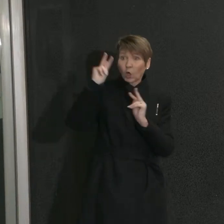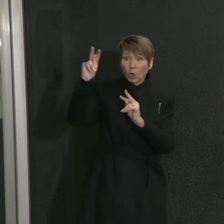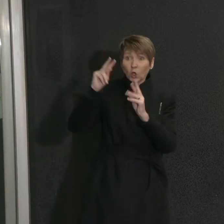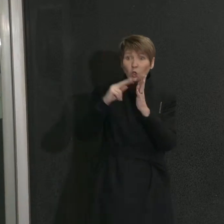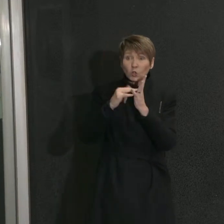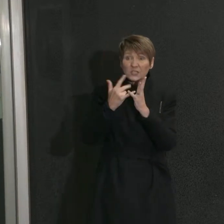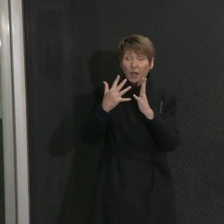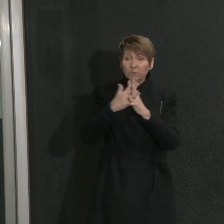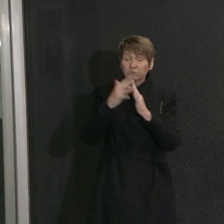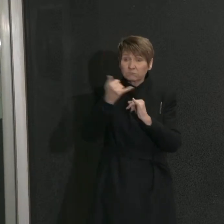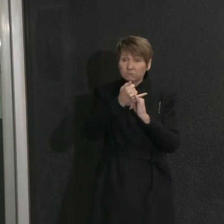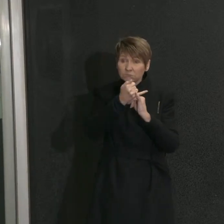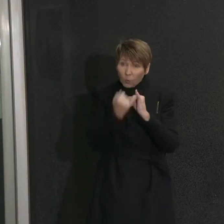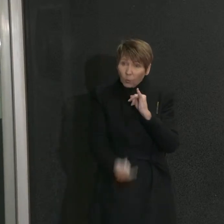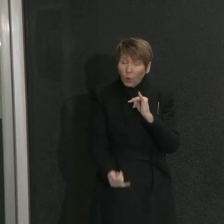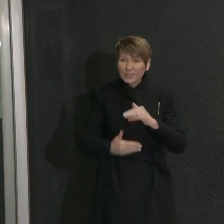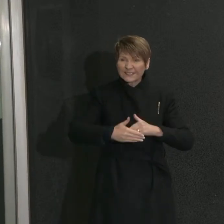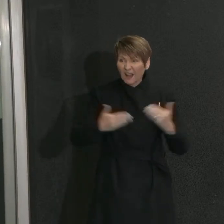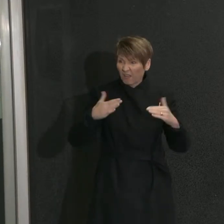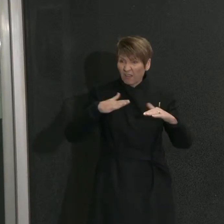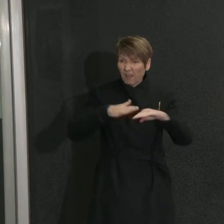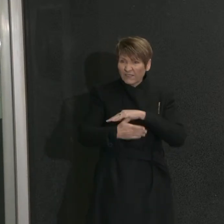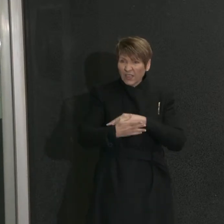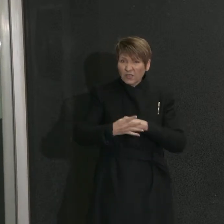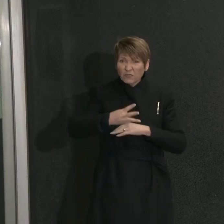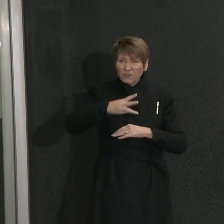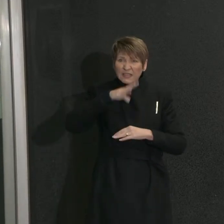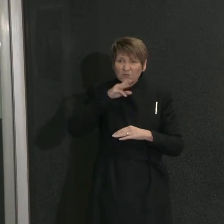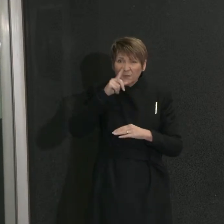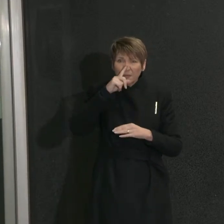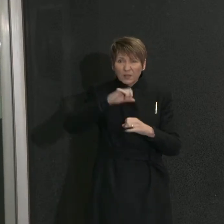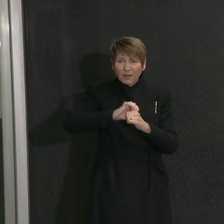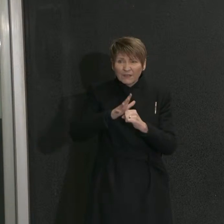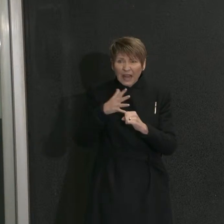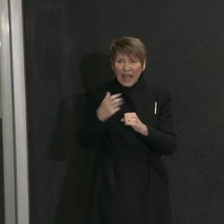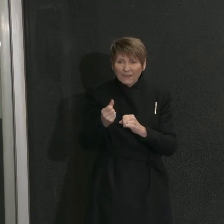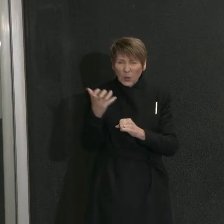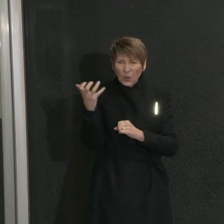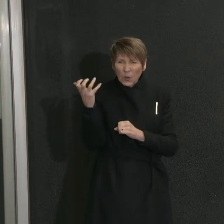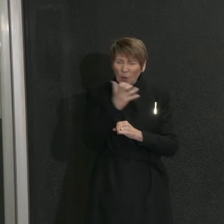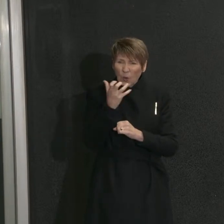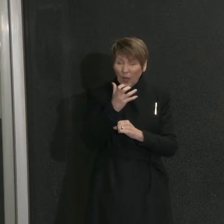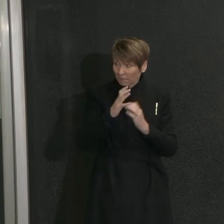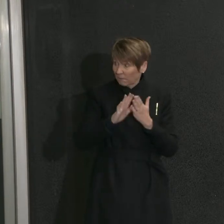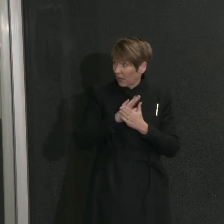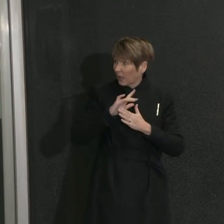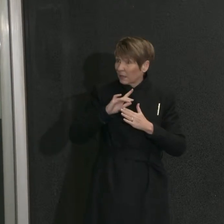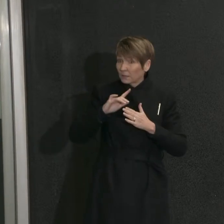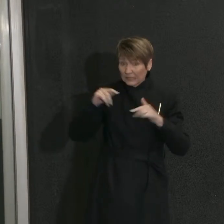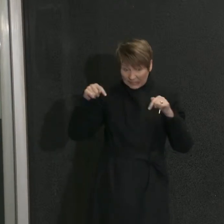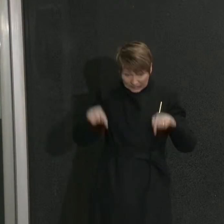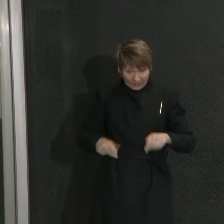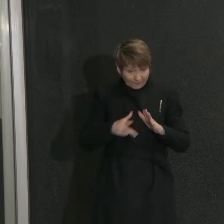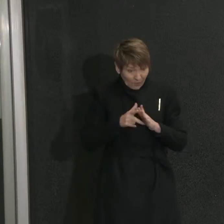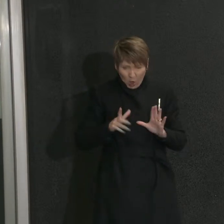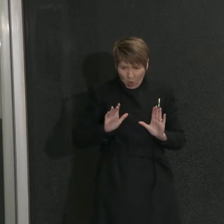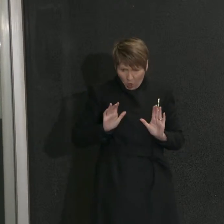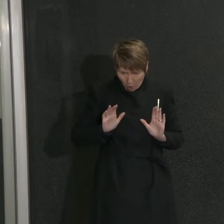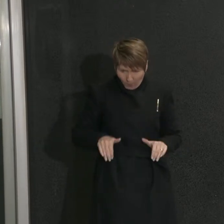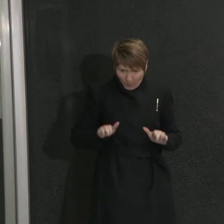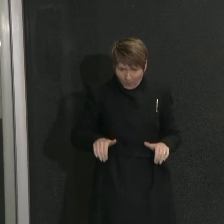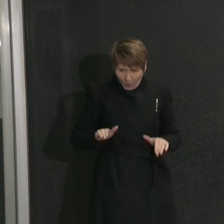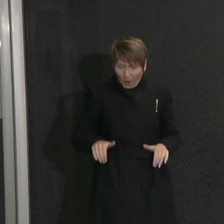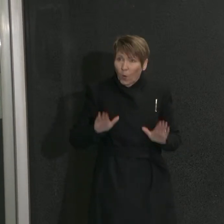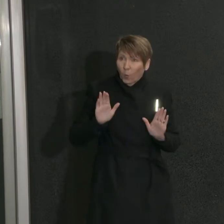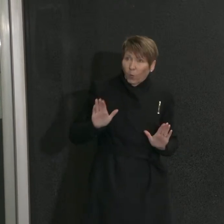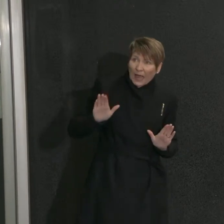entire pandemic. Can Victorians expect to go in and out of lockdowns until New South Wales gets on top of its situation, do you think, just by virtue of our geography? Yeah, sure.